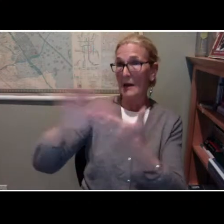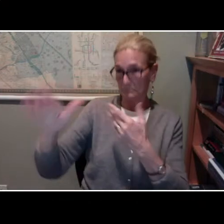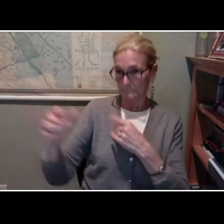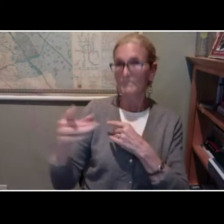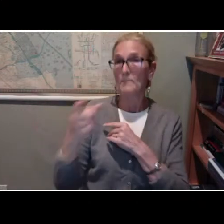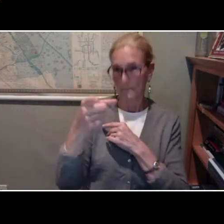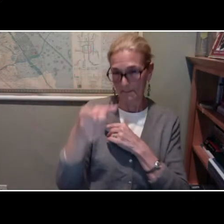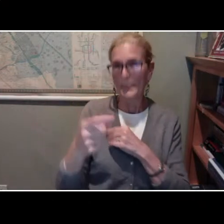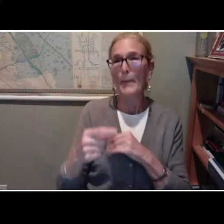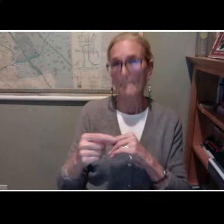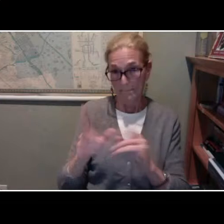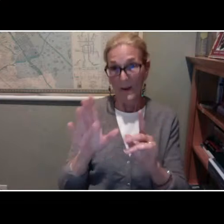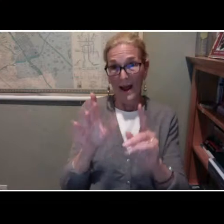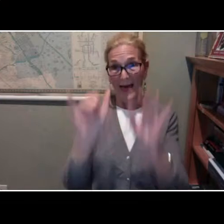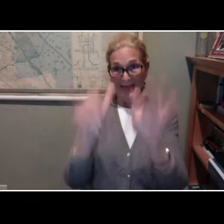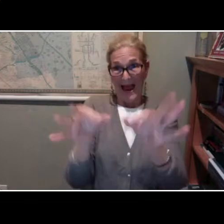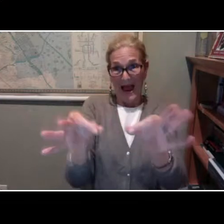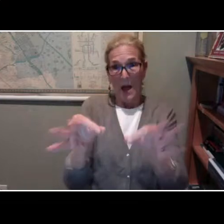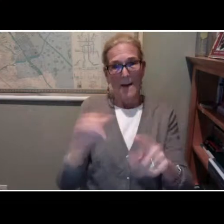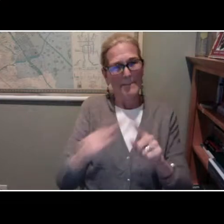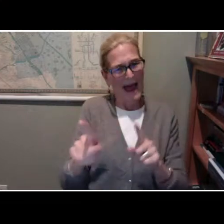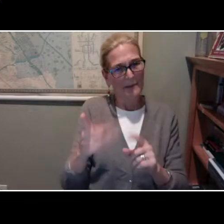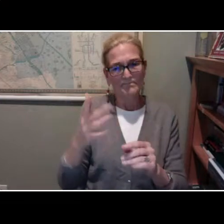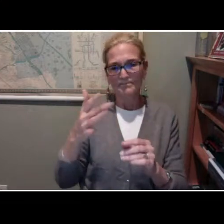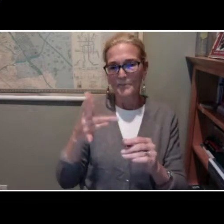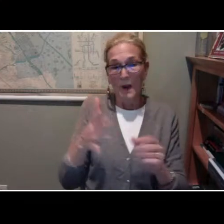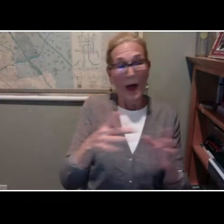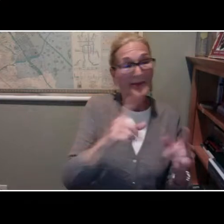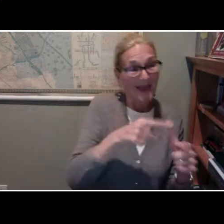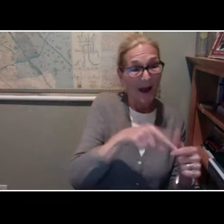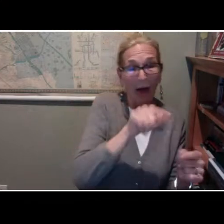hearing. I think that's very nicely worded.